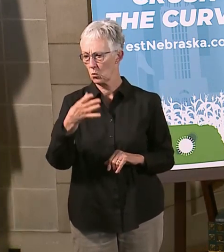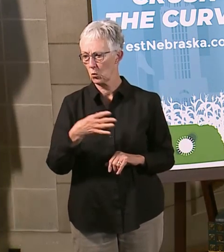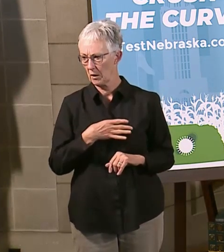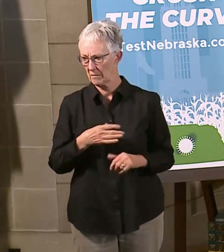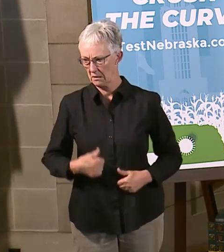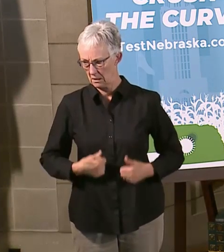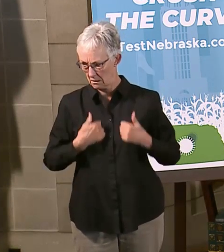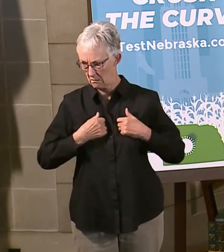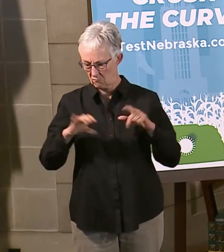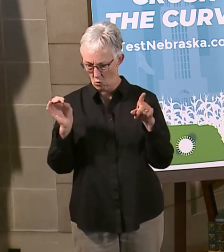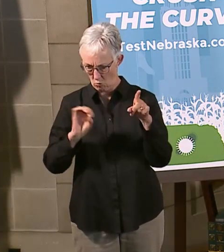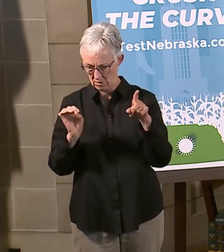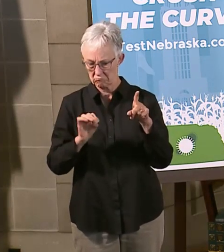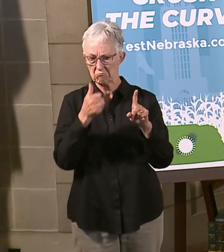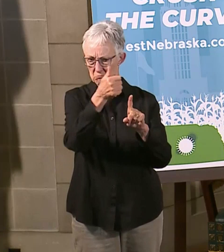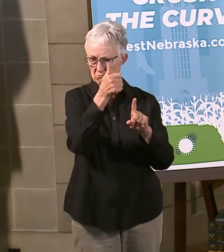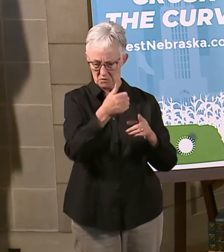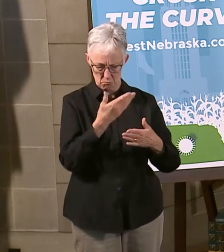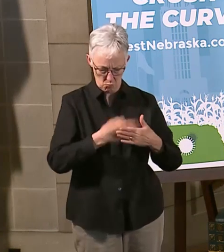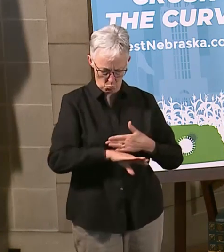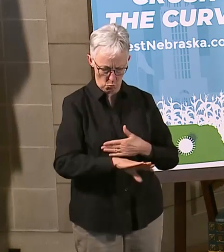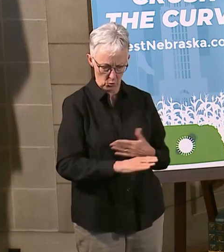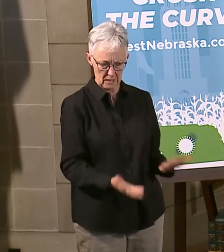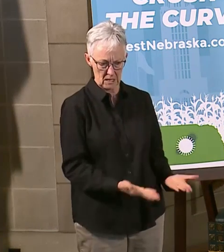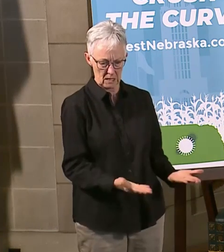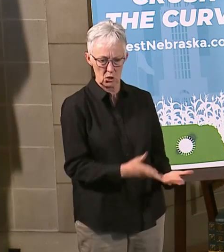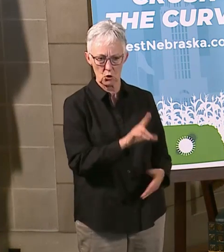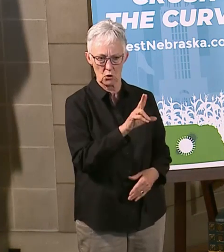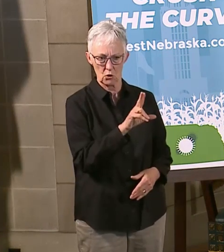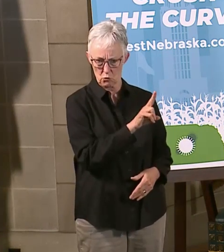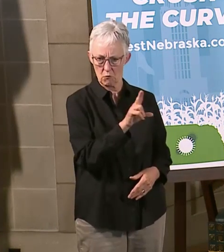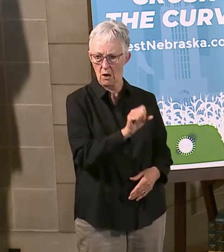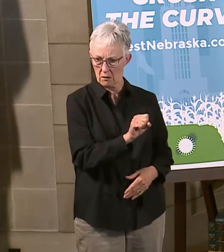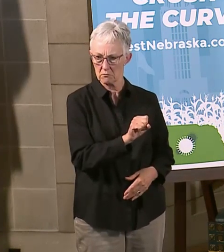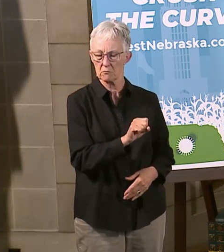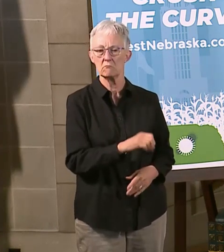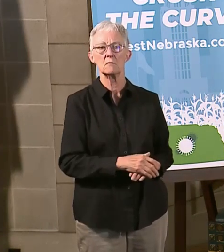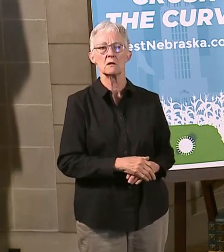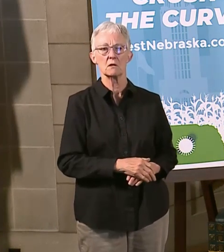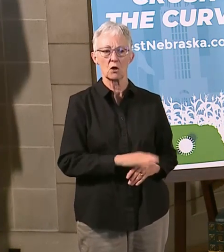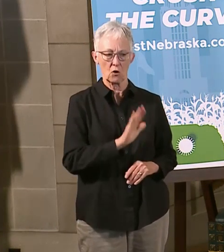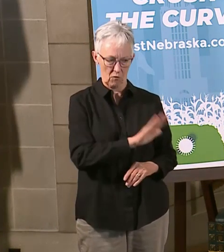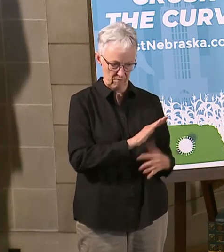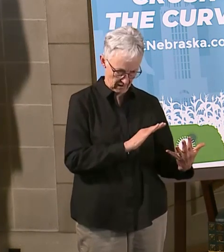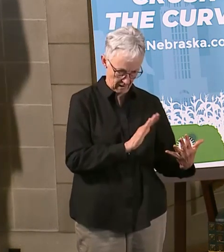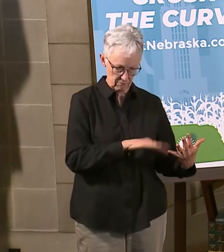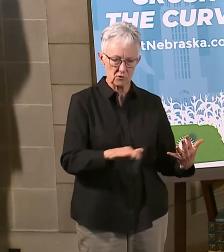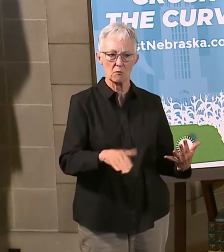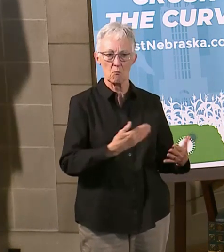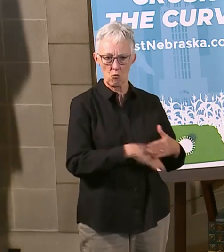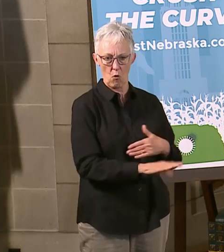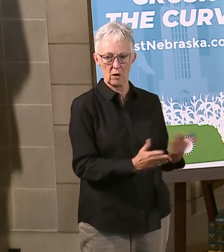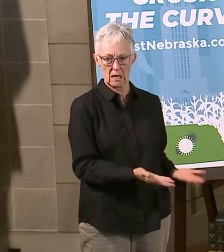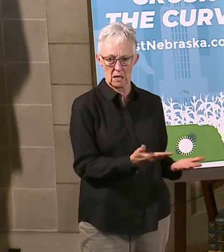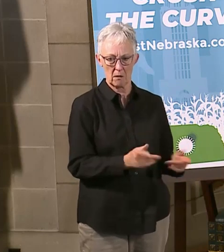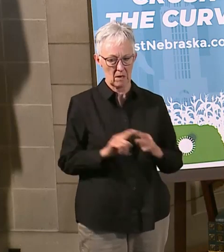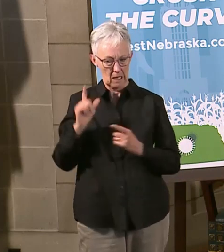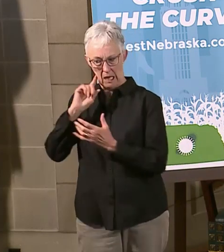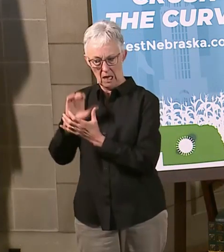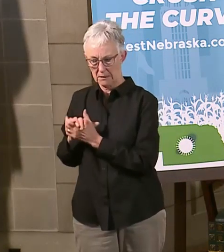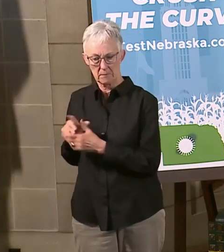She is a born U.S. citizen, and so are her five children, but she is married to a man who is not a citizen yet. Because they file joint taxes, the entire family